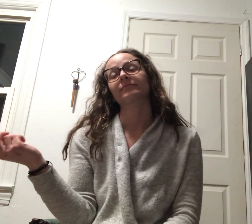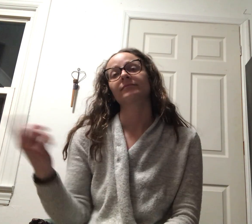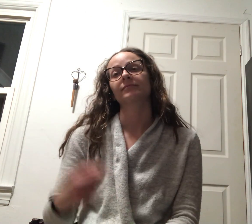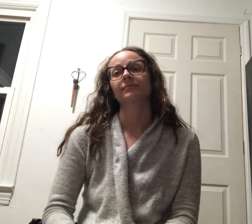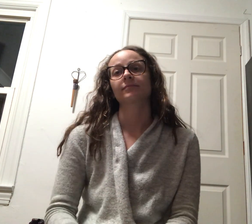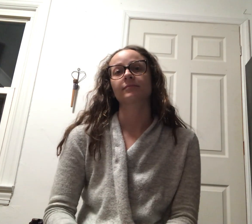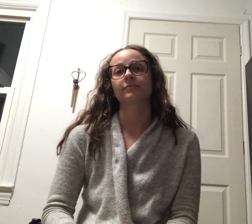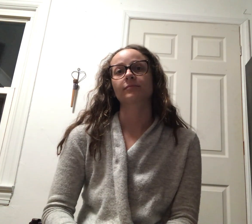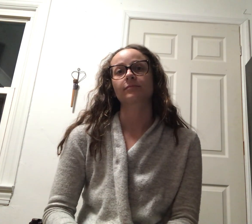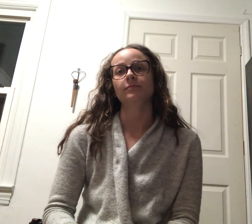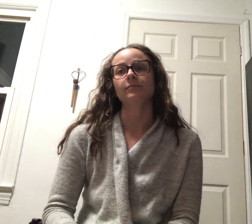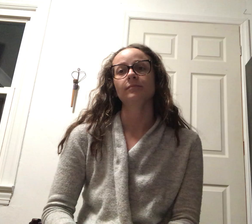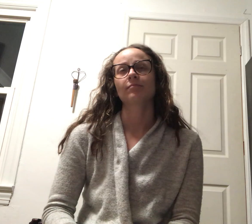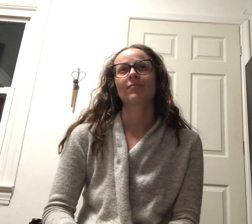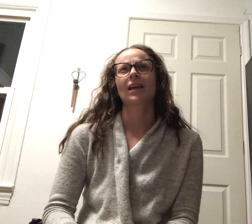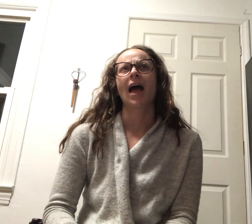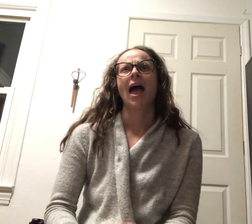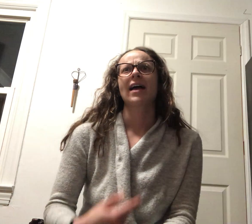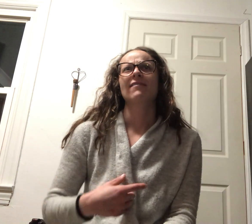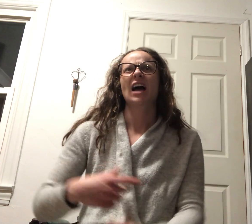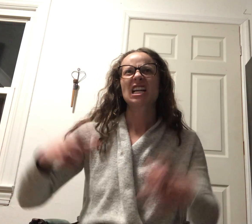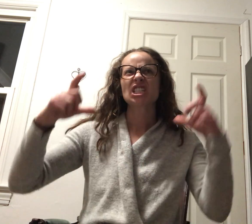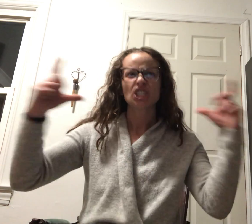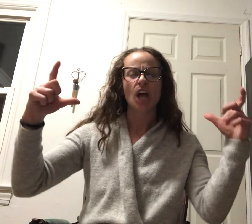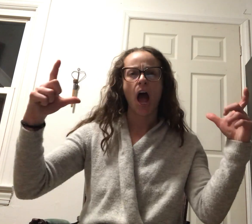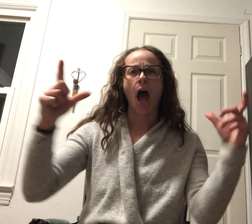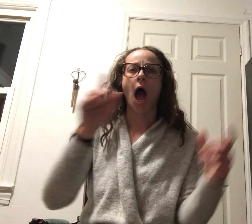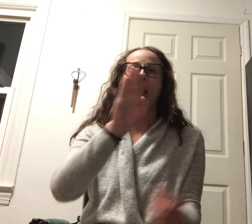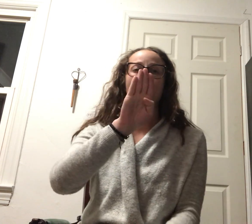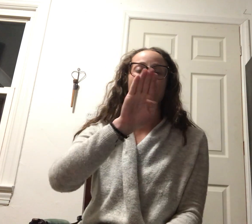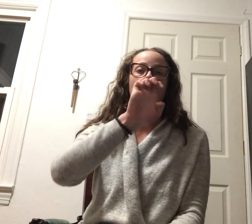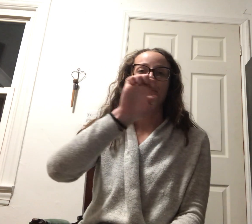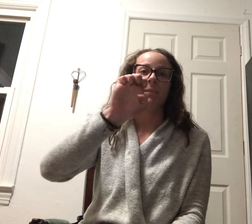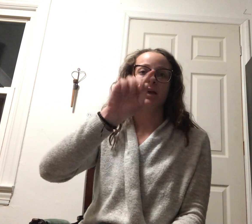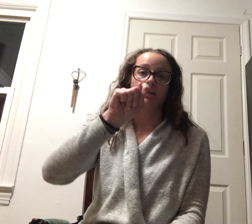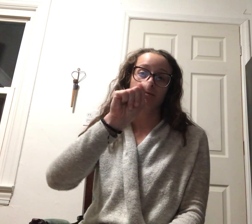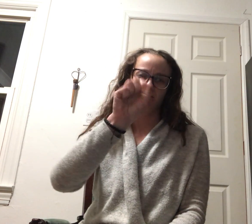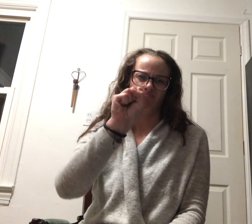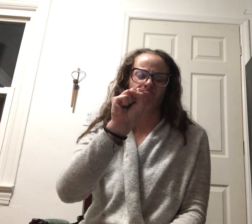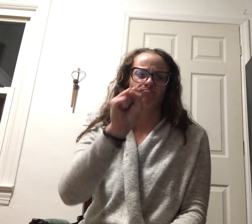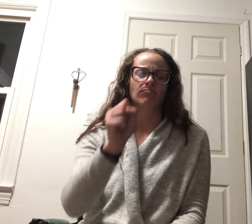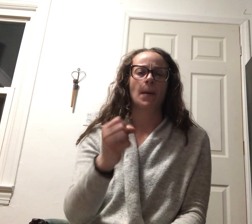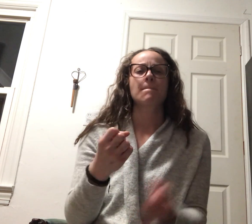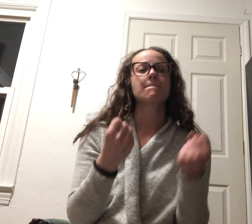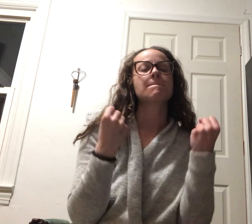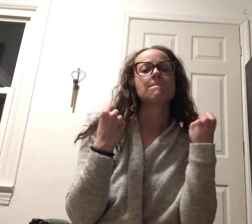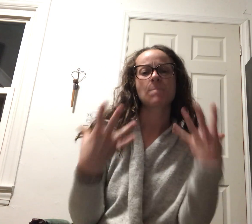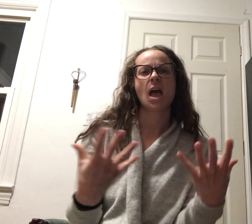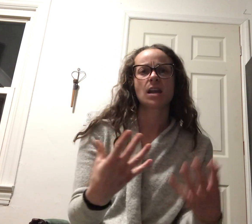a big batch of beets that just came in. And my wife's family is in town.